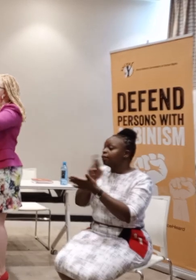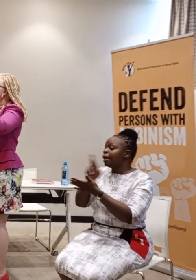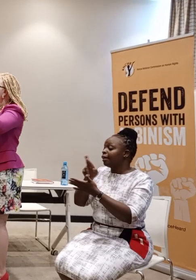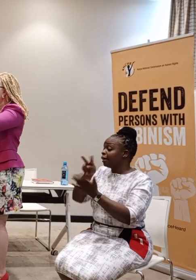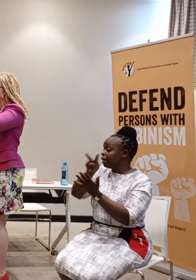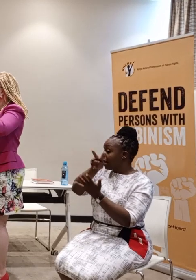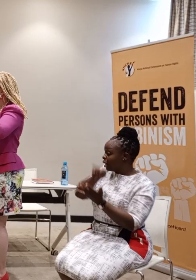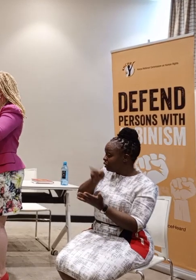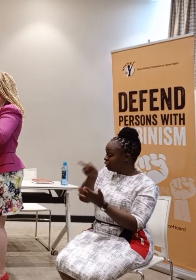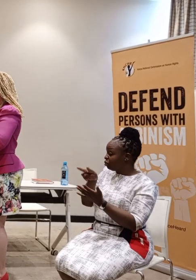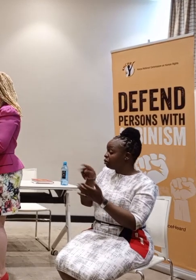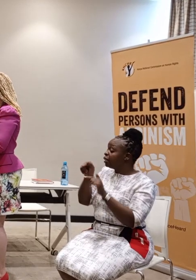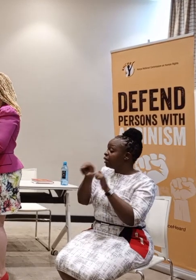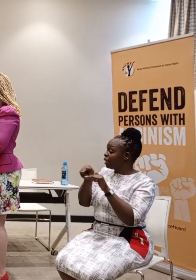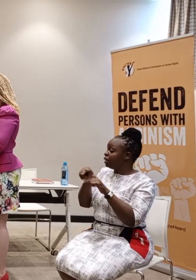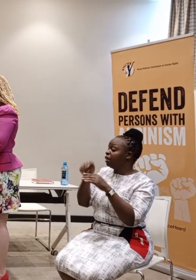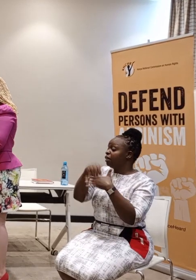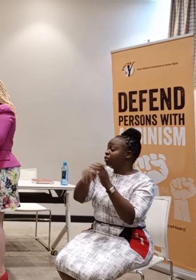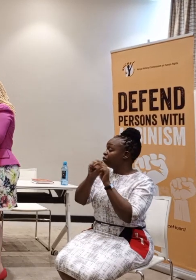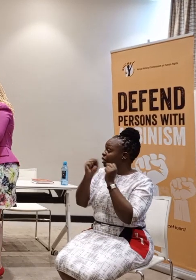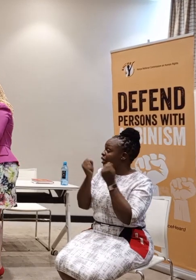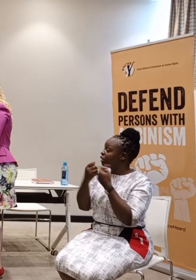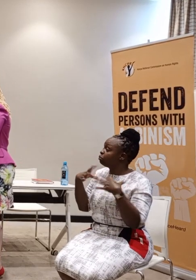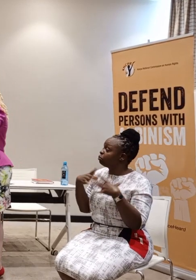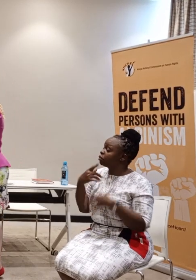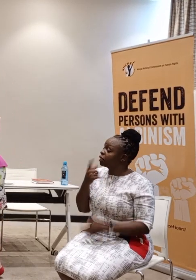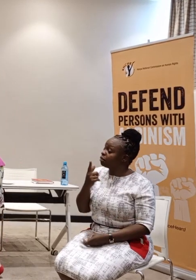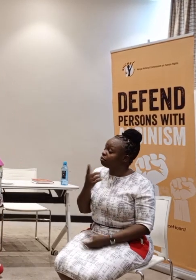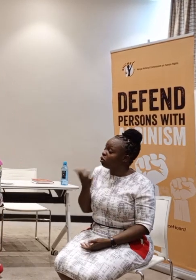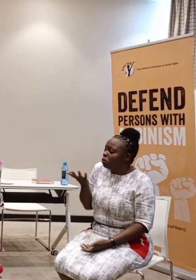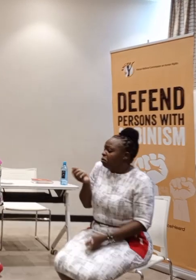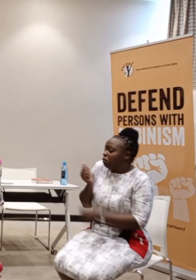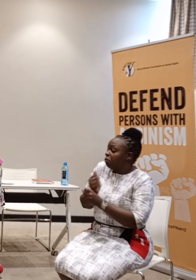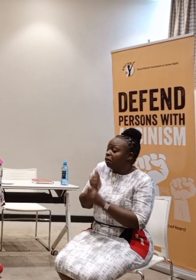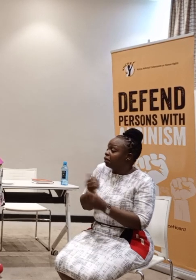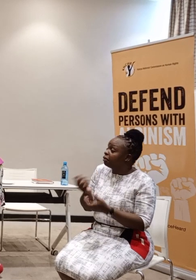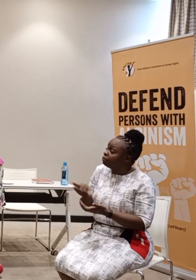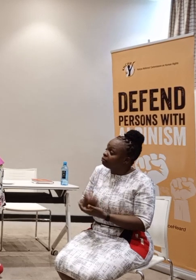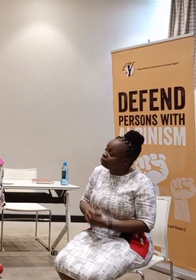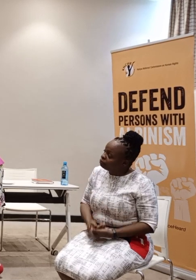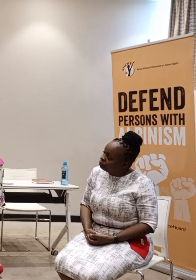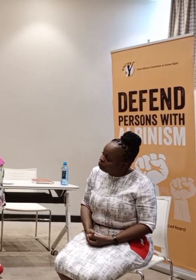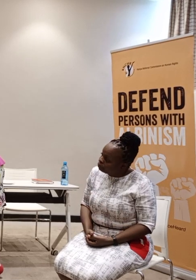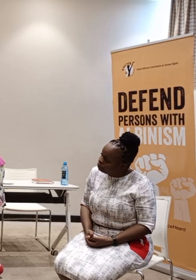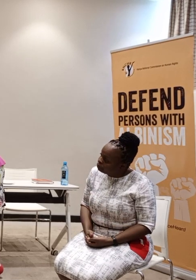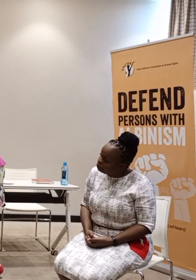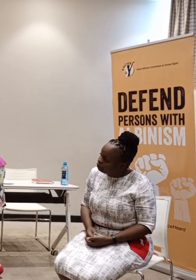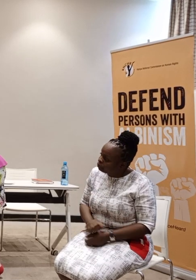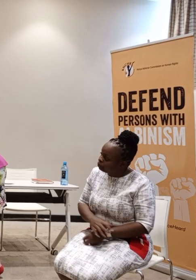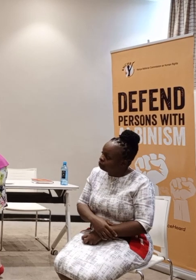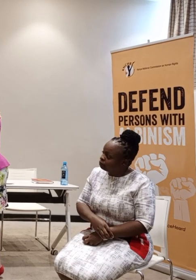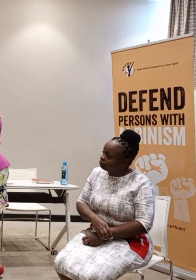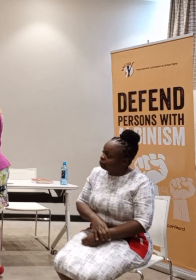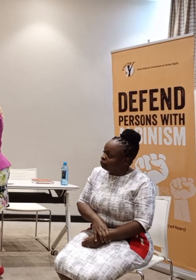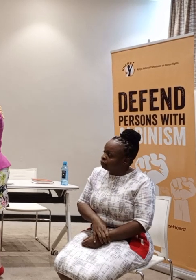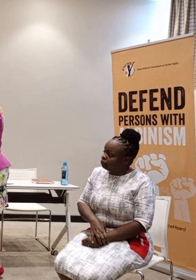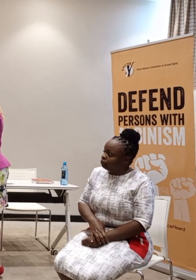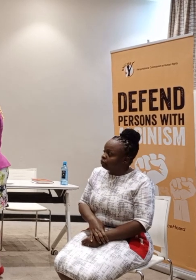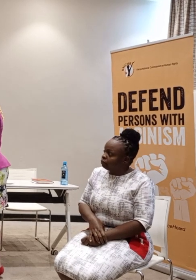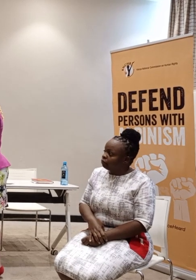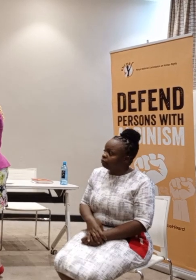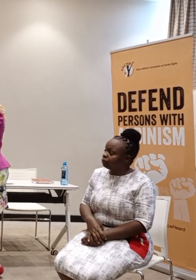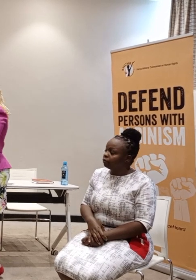ni vitu gani huko kwa society watu walisema ama wakafanya? Kama ukipita naye unasema kisema ndio